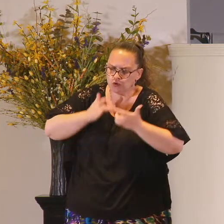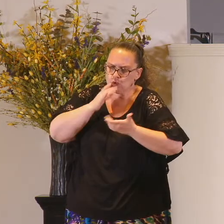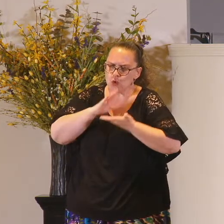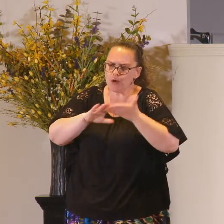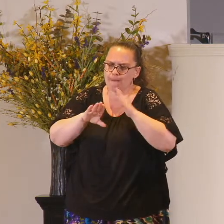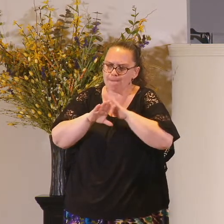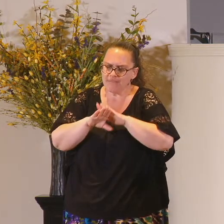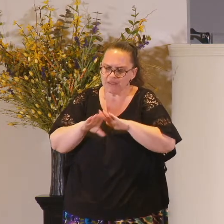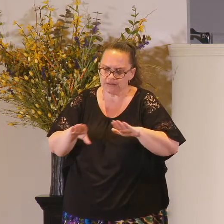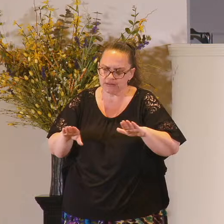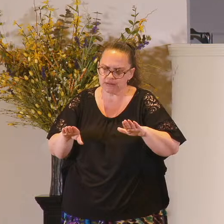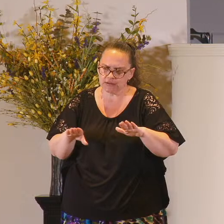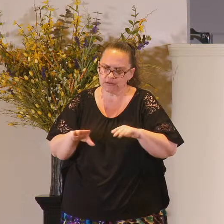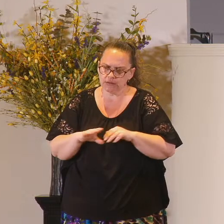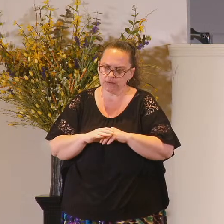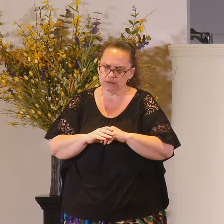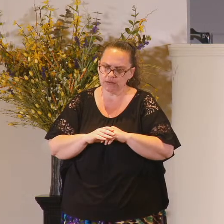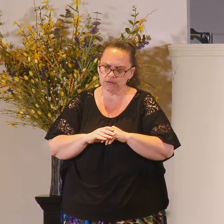peace,